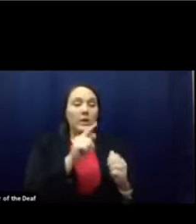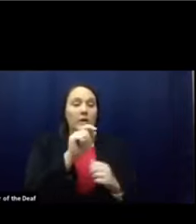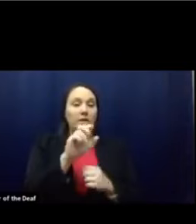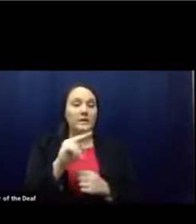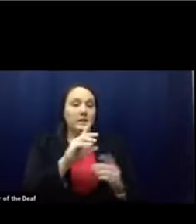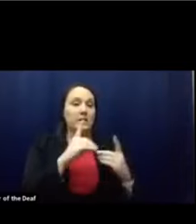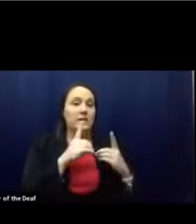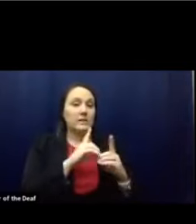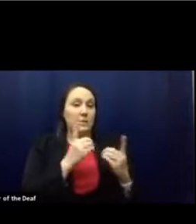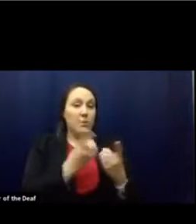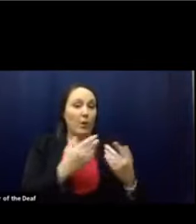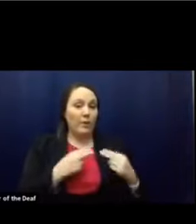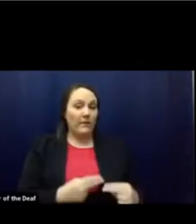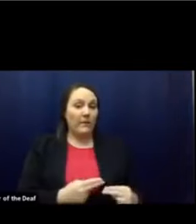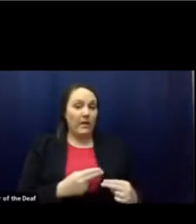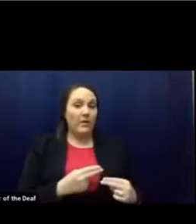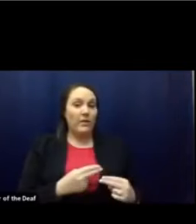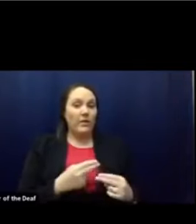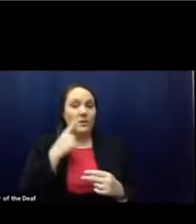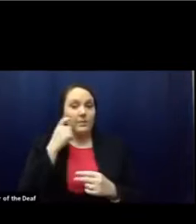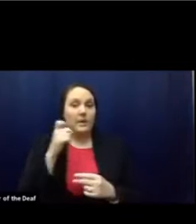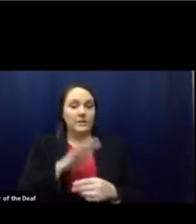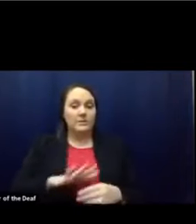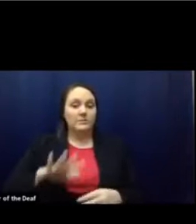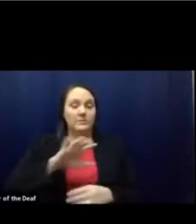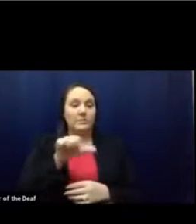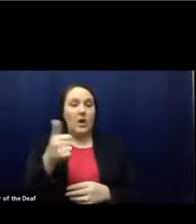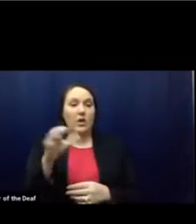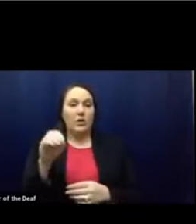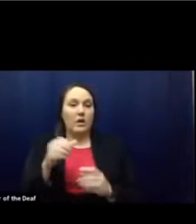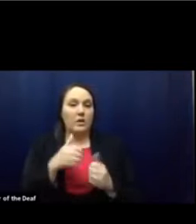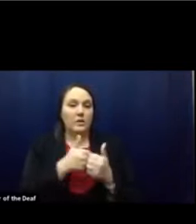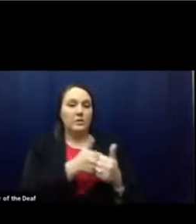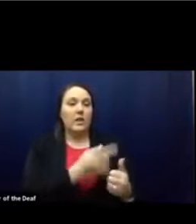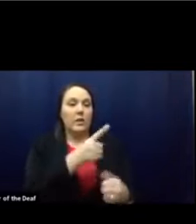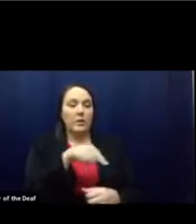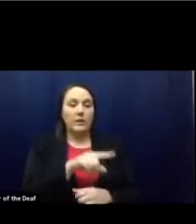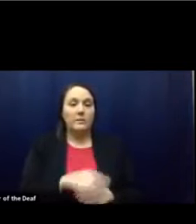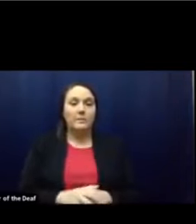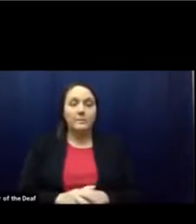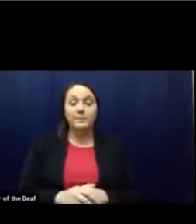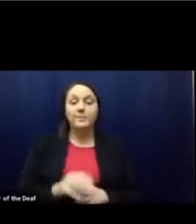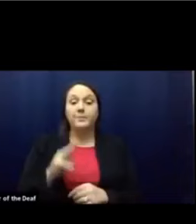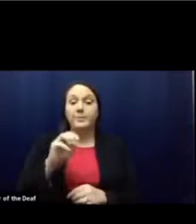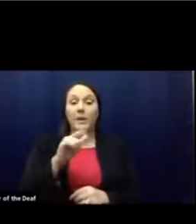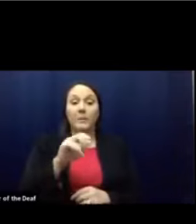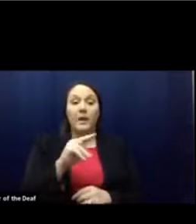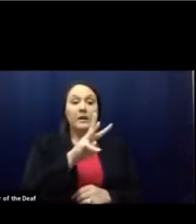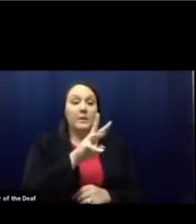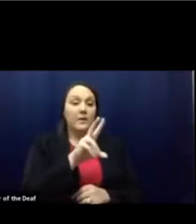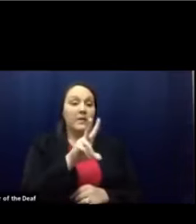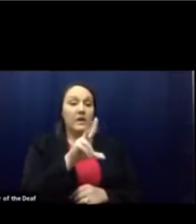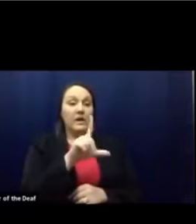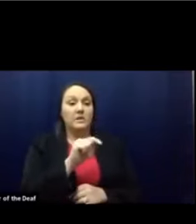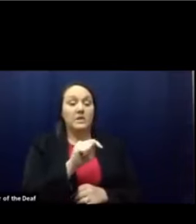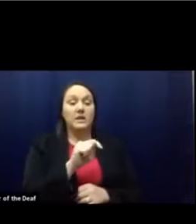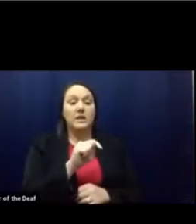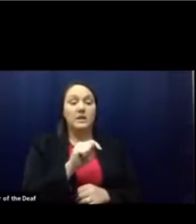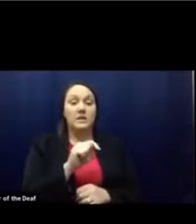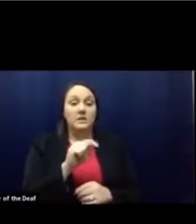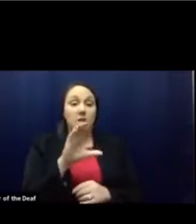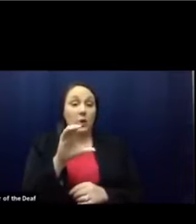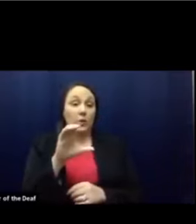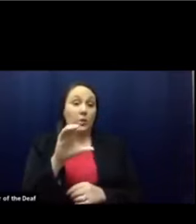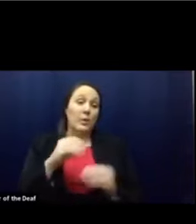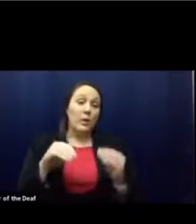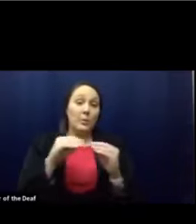given that we're surrounded with counties that are falling under their guidance. From Megan with WBLT, As cooler weather